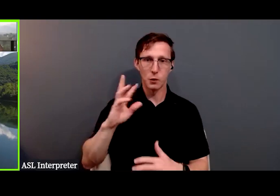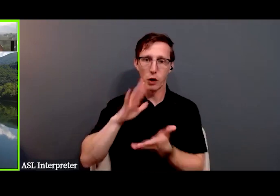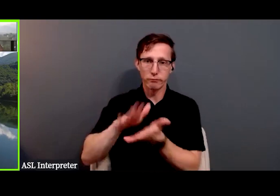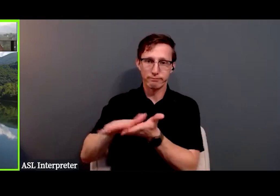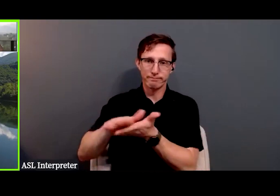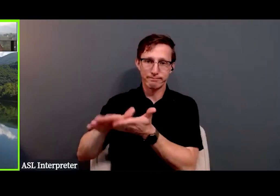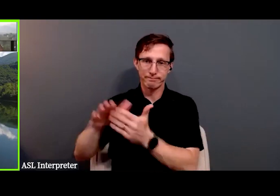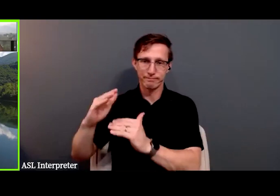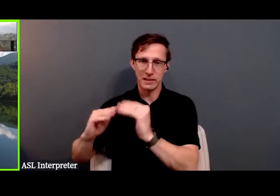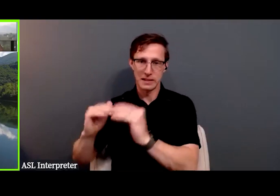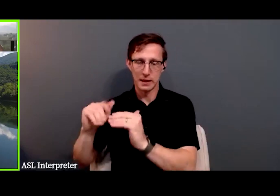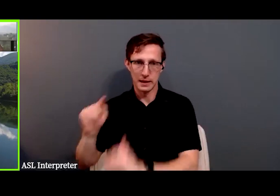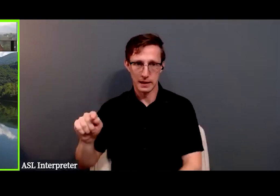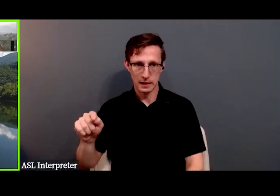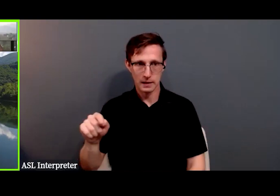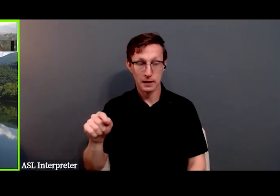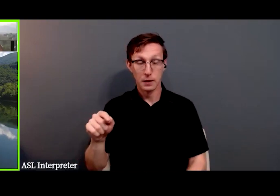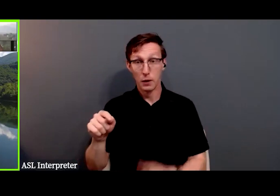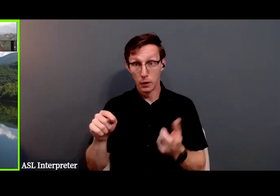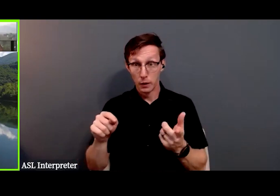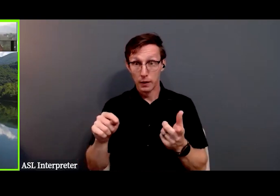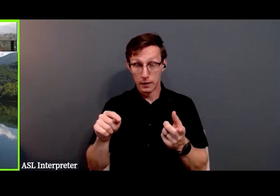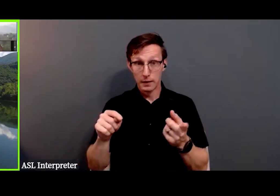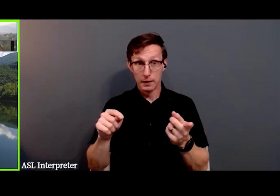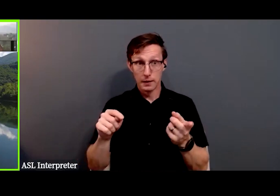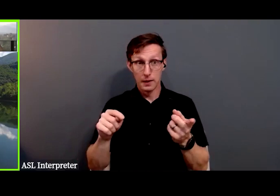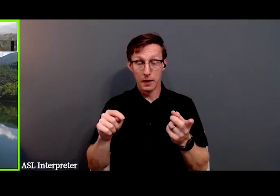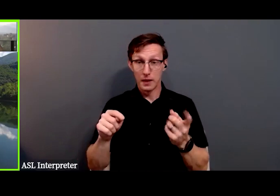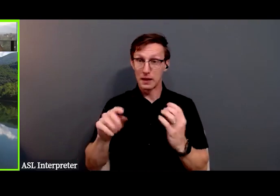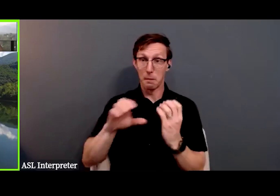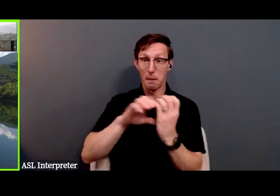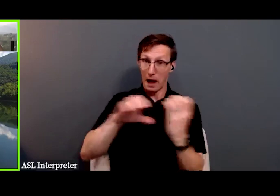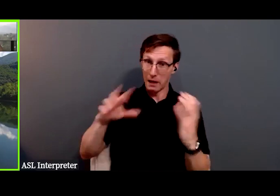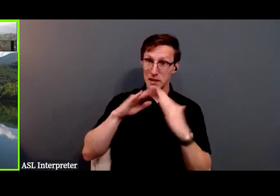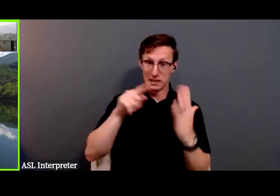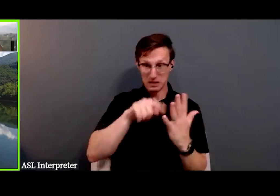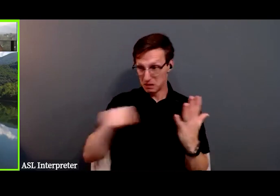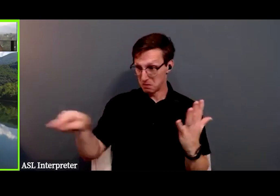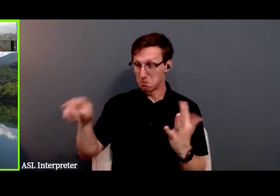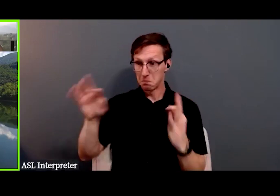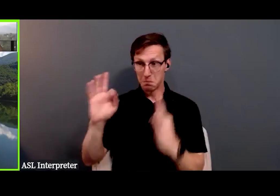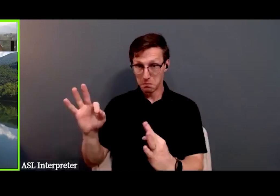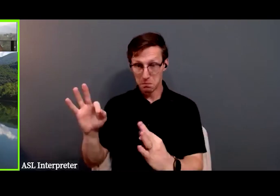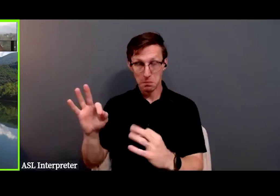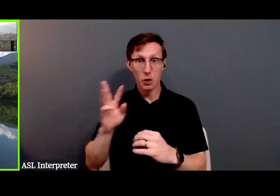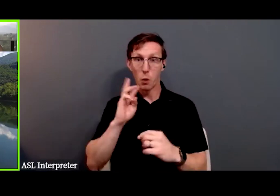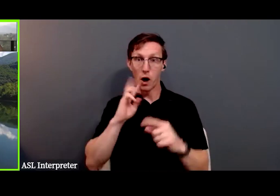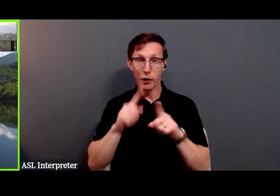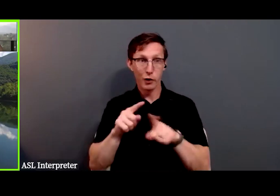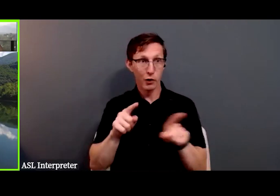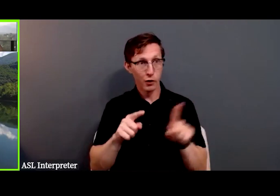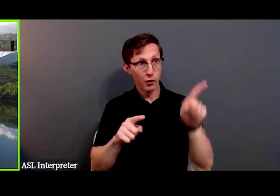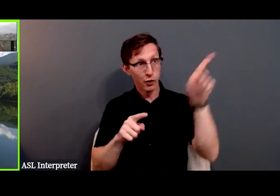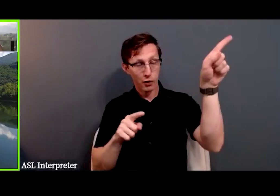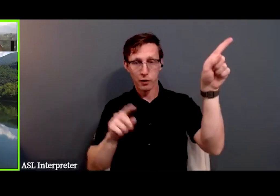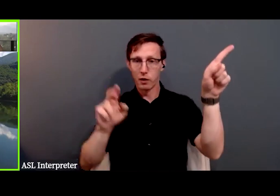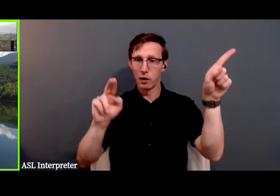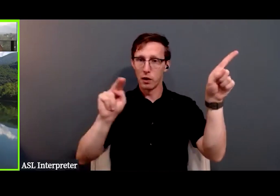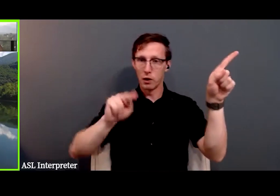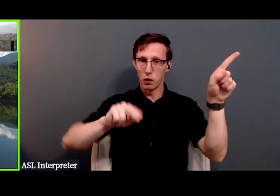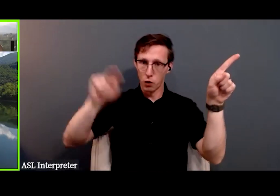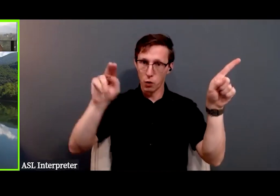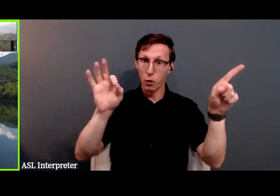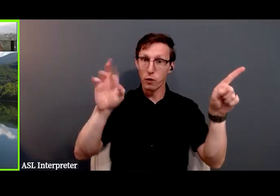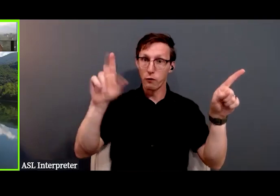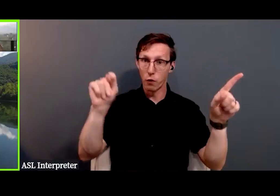to charge or to put water into our distribution system. So the picture you see right now, that's our North Fork Reservoir.